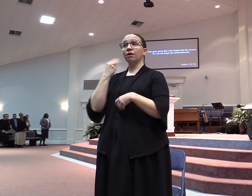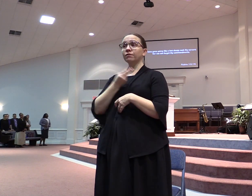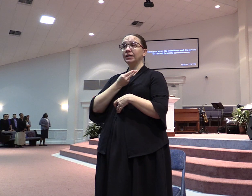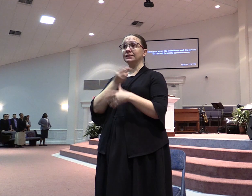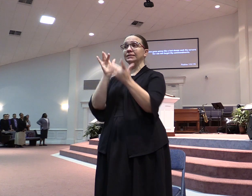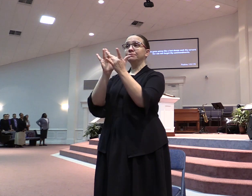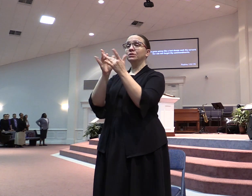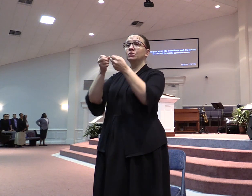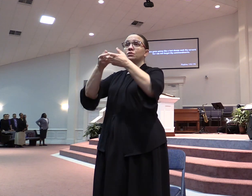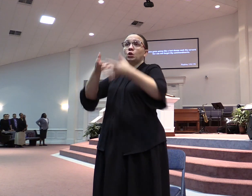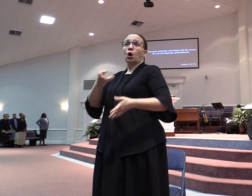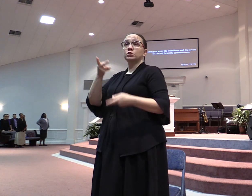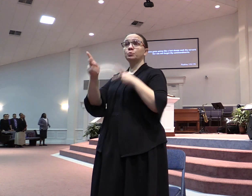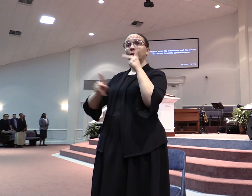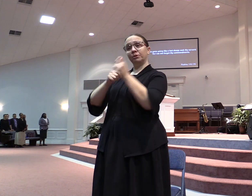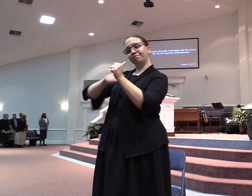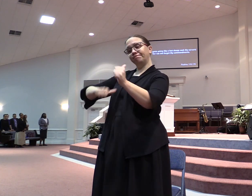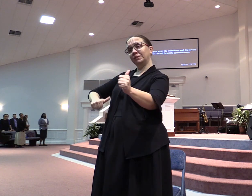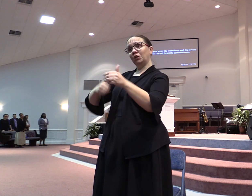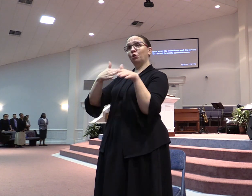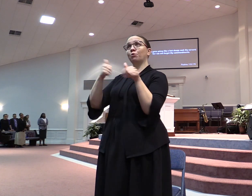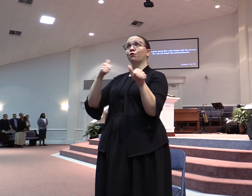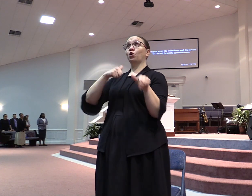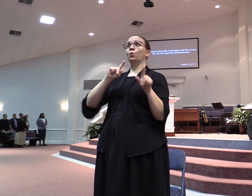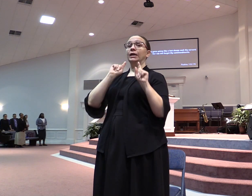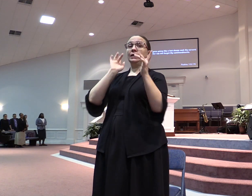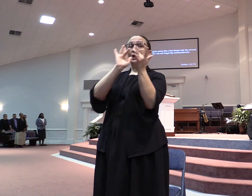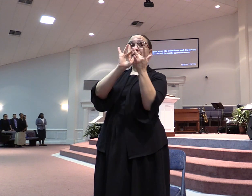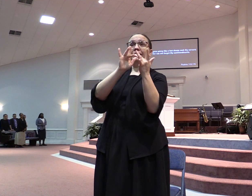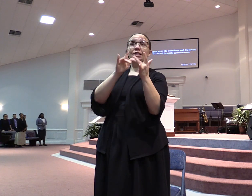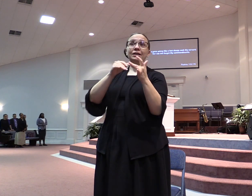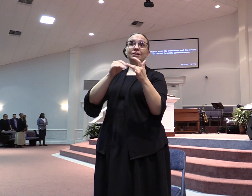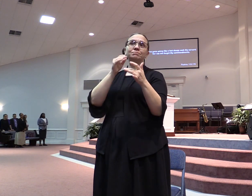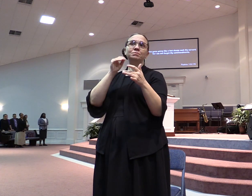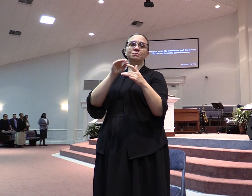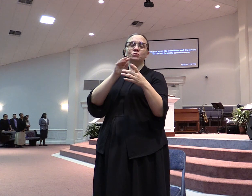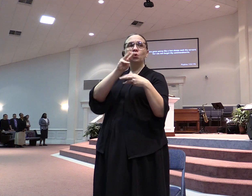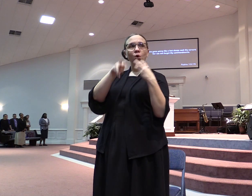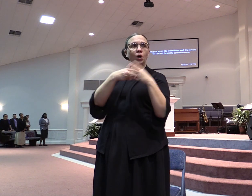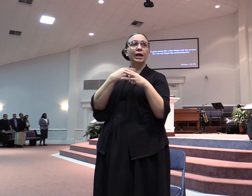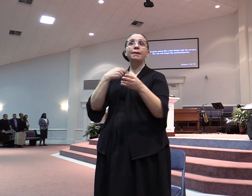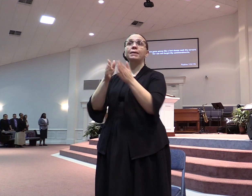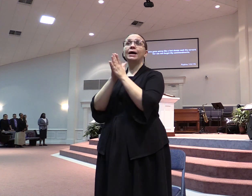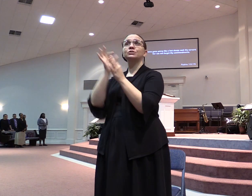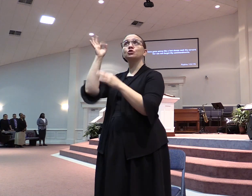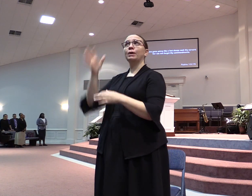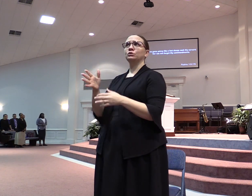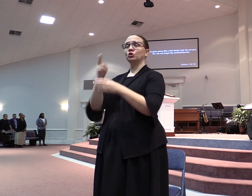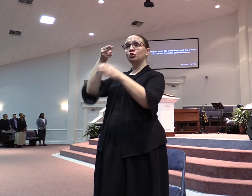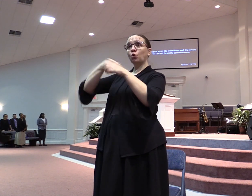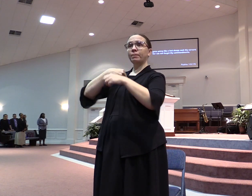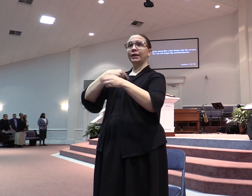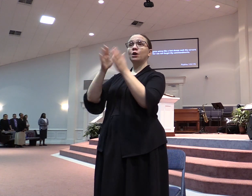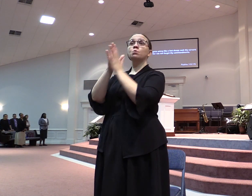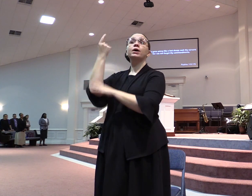for us to reach the lost sheep before we go into the world, I'm asking you, Pastor, to join me in praying